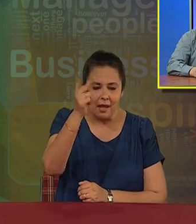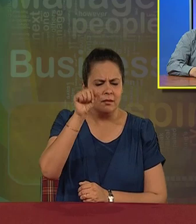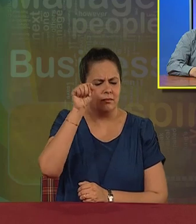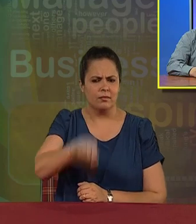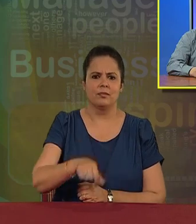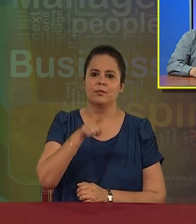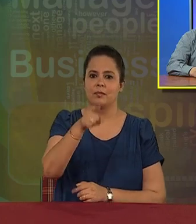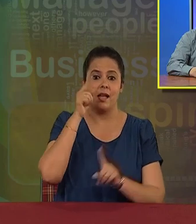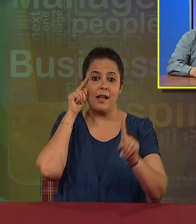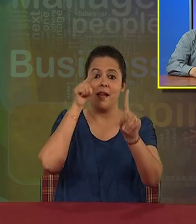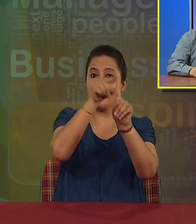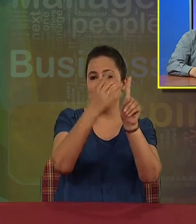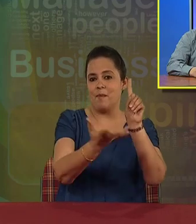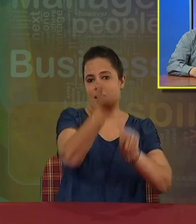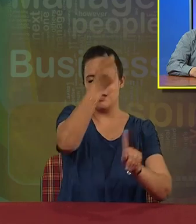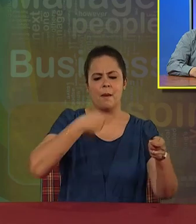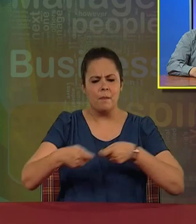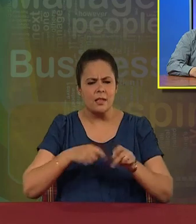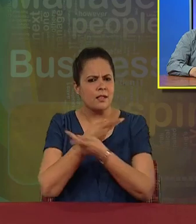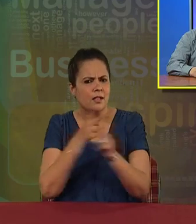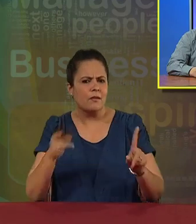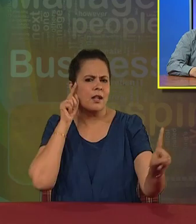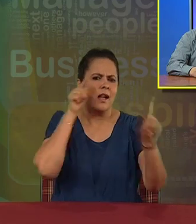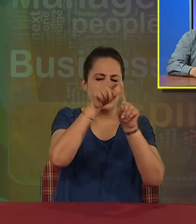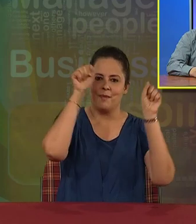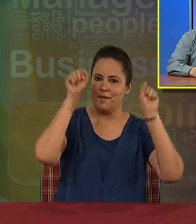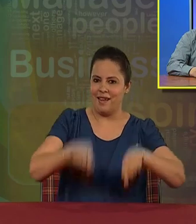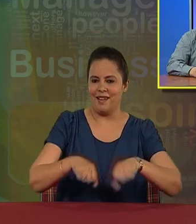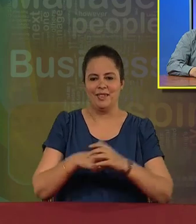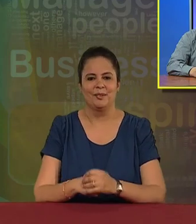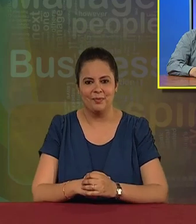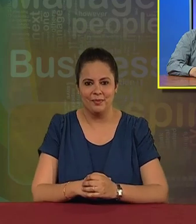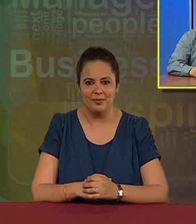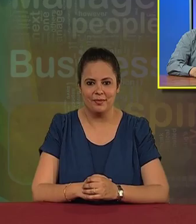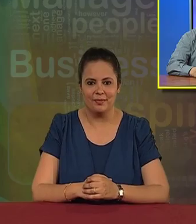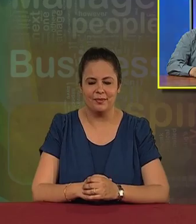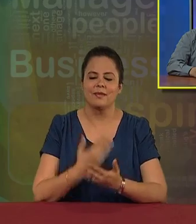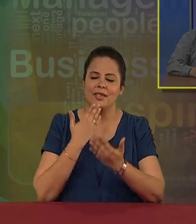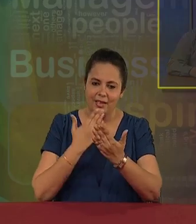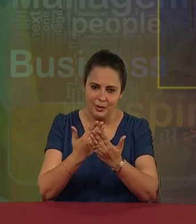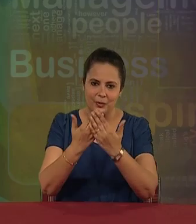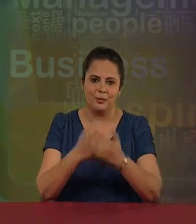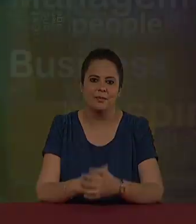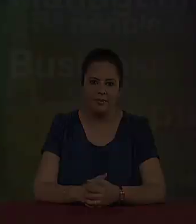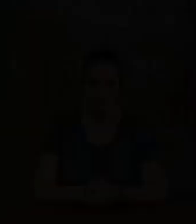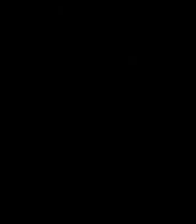to achieve with your business, you will definitely achieve this. Thank you.